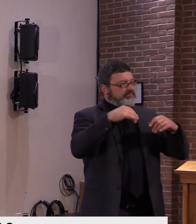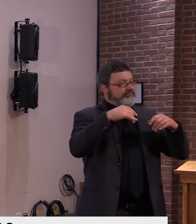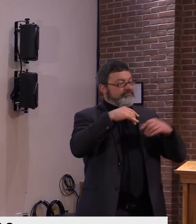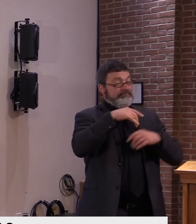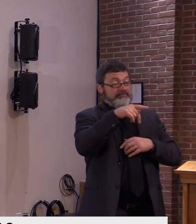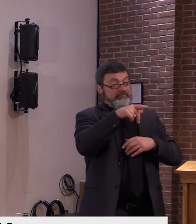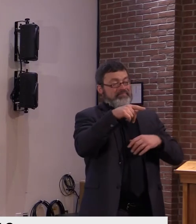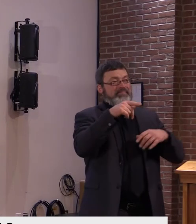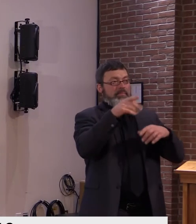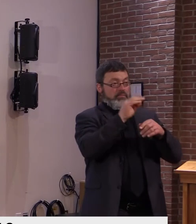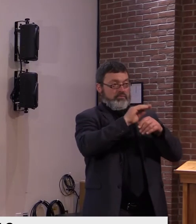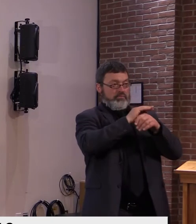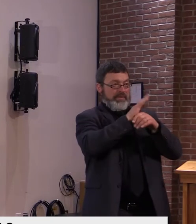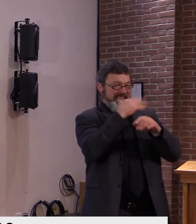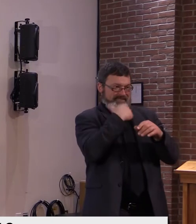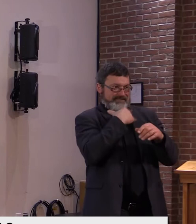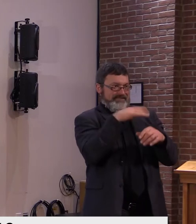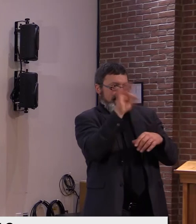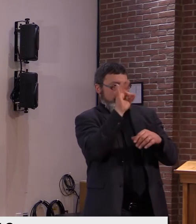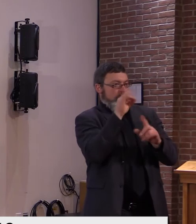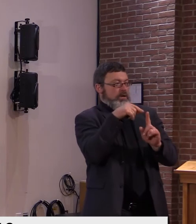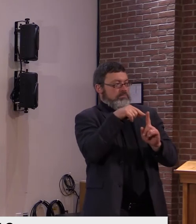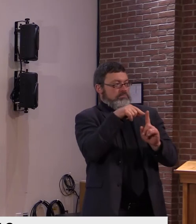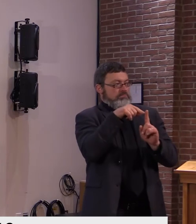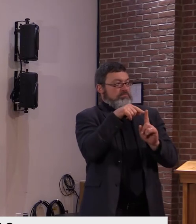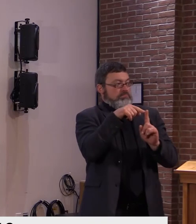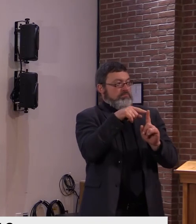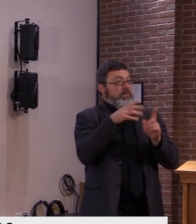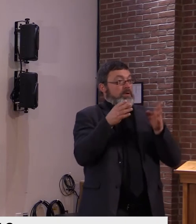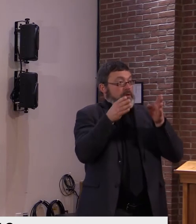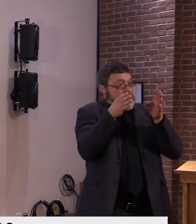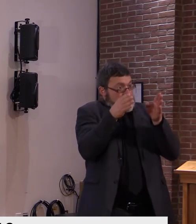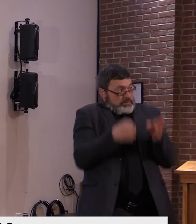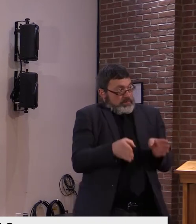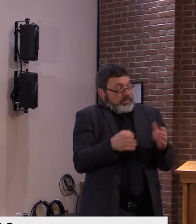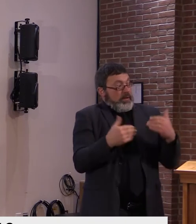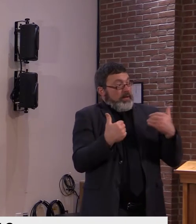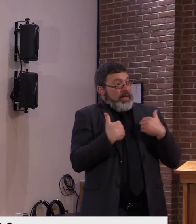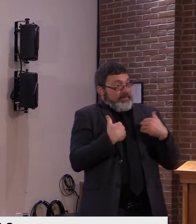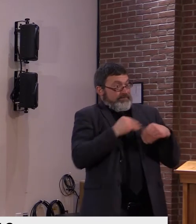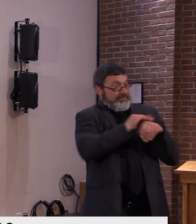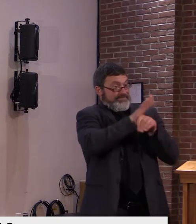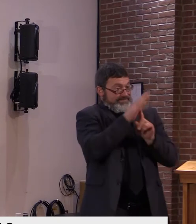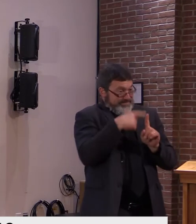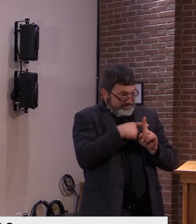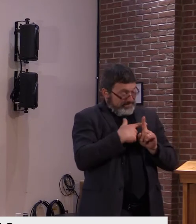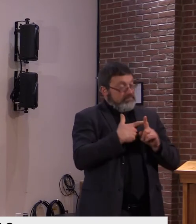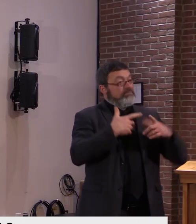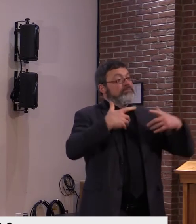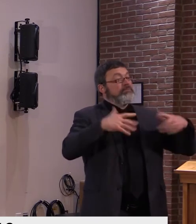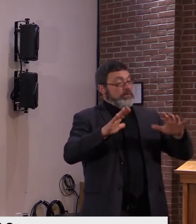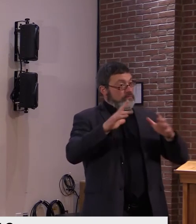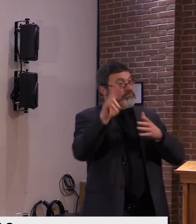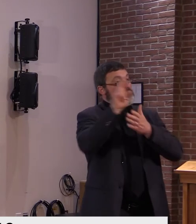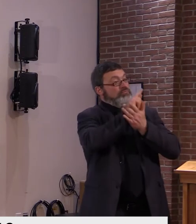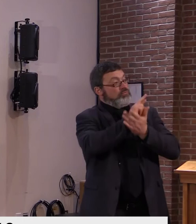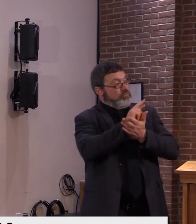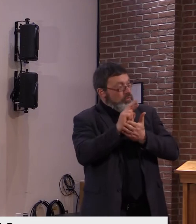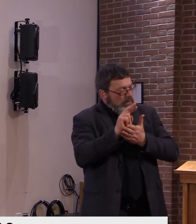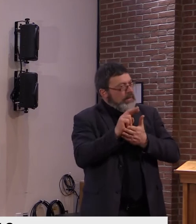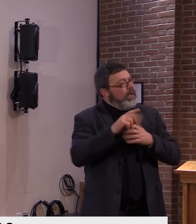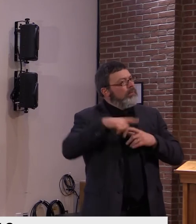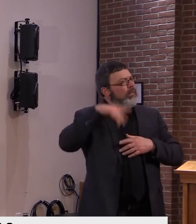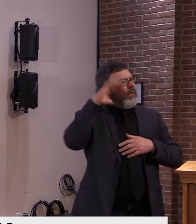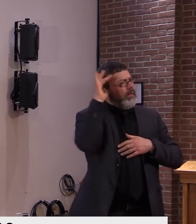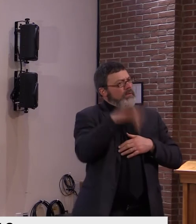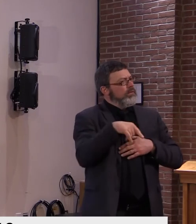weeks and weeks, but you get tested and you still test positive. Most of those people we believe are testing